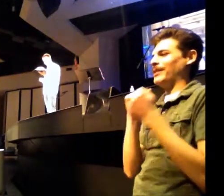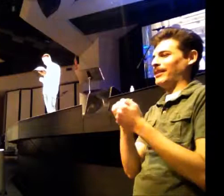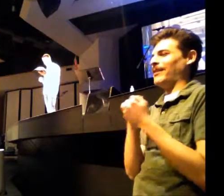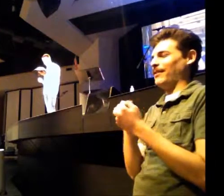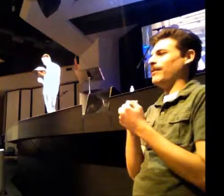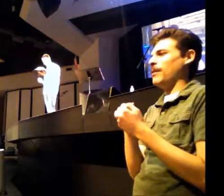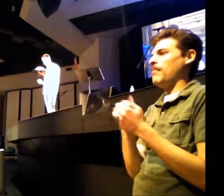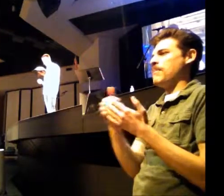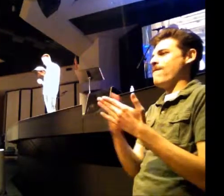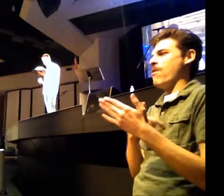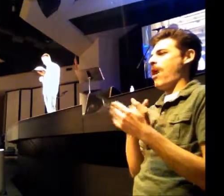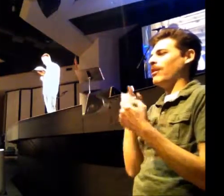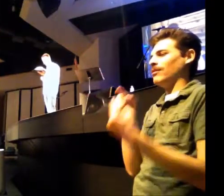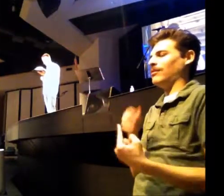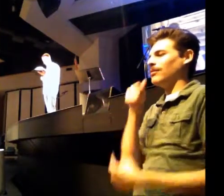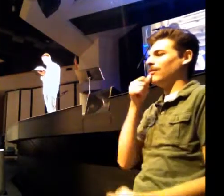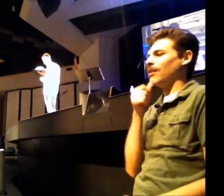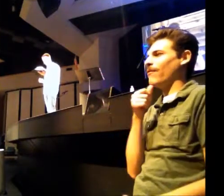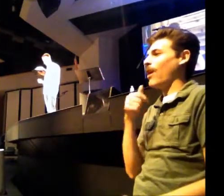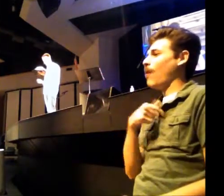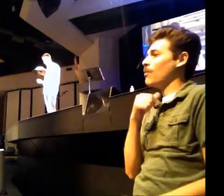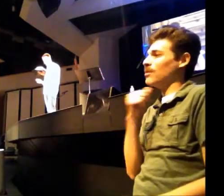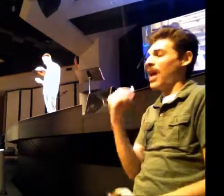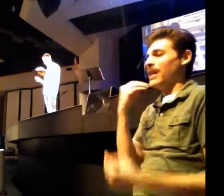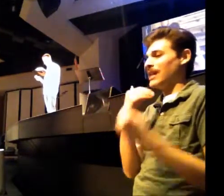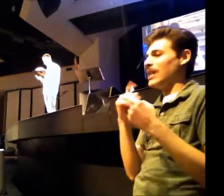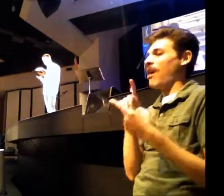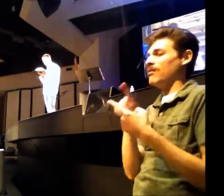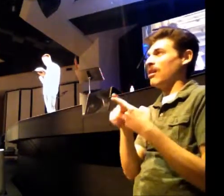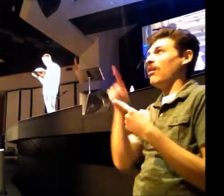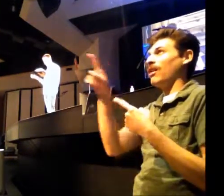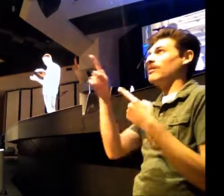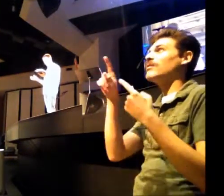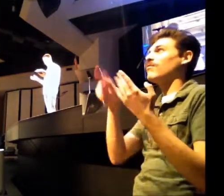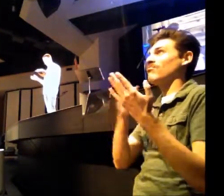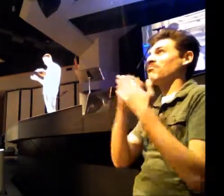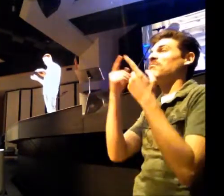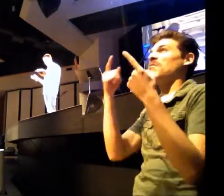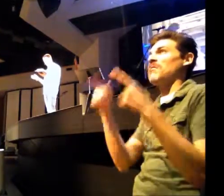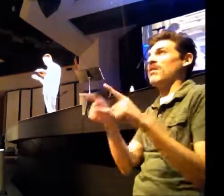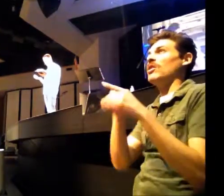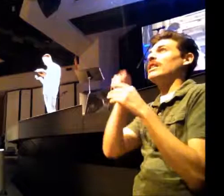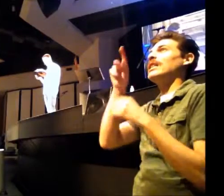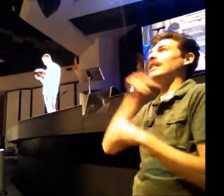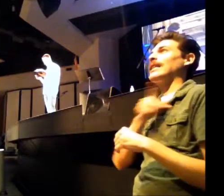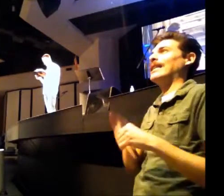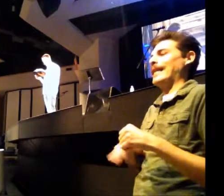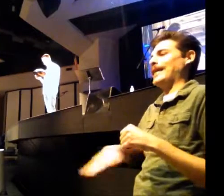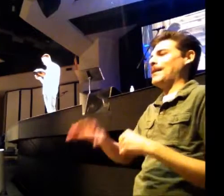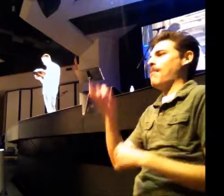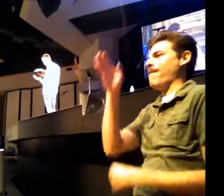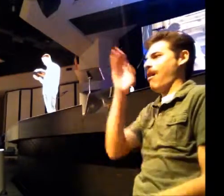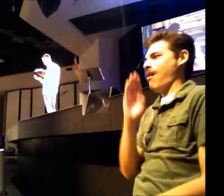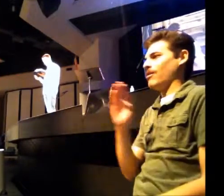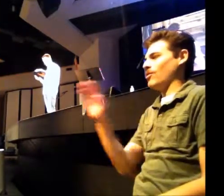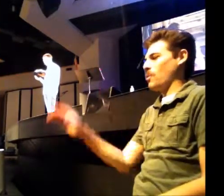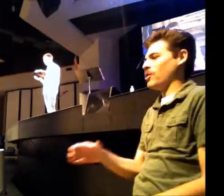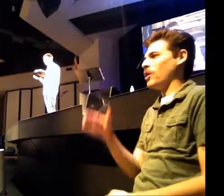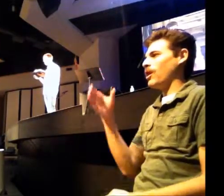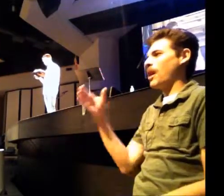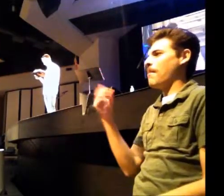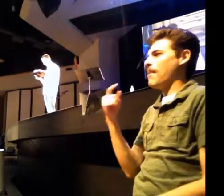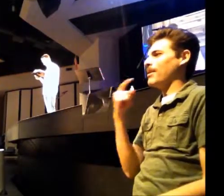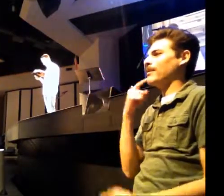it, I will not eat it until it is fulfilled in the kingdom of God. And he took a cup, and when he had given thanks, he said, take this